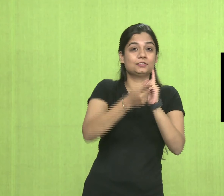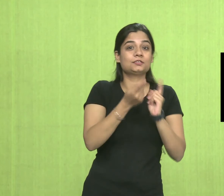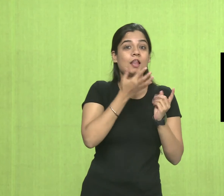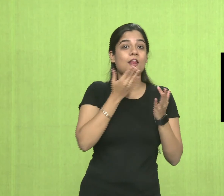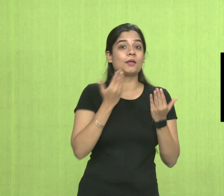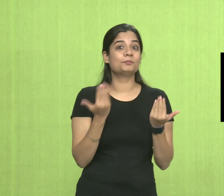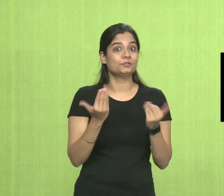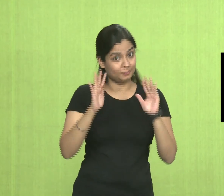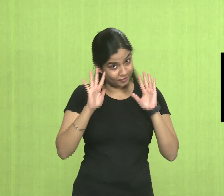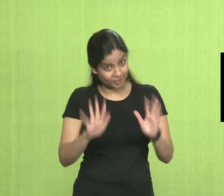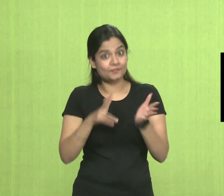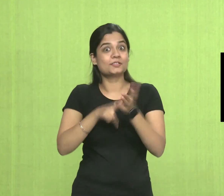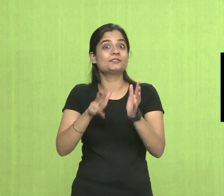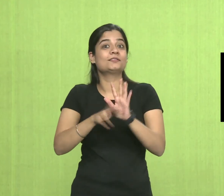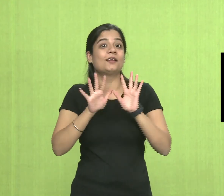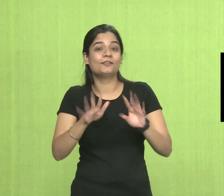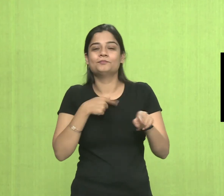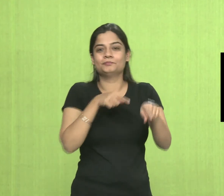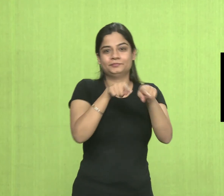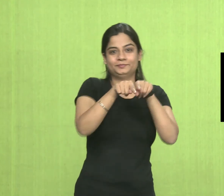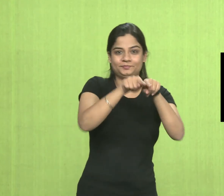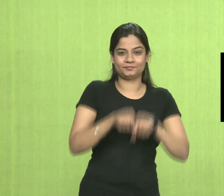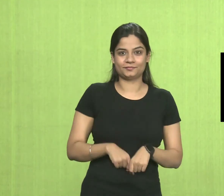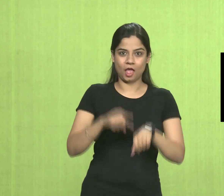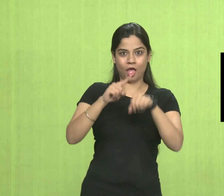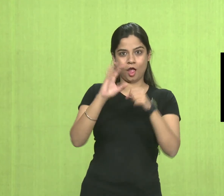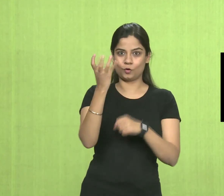you're cooking it, its color change. You can visually see it.